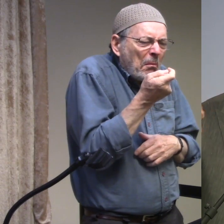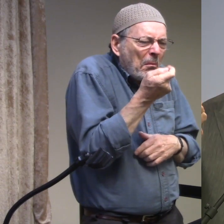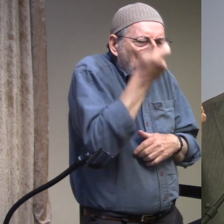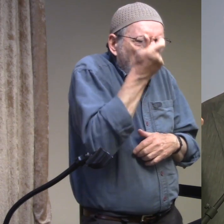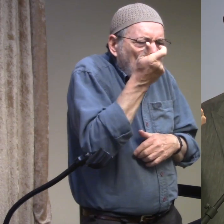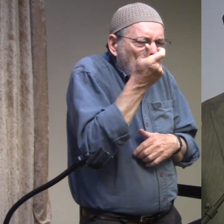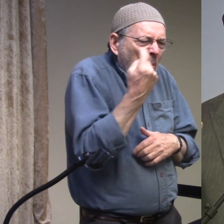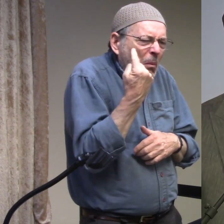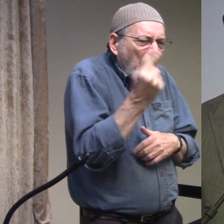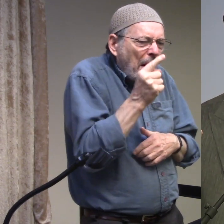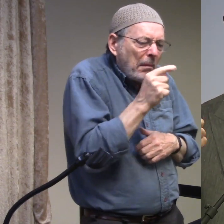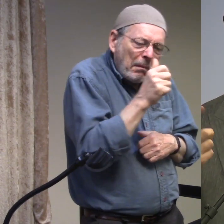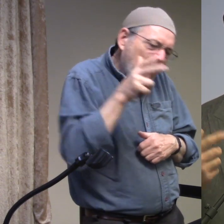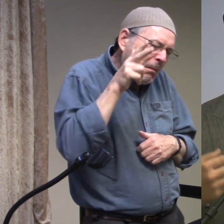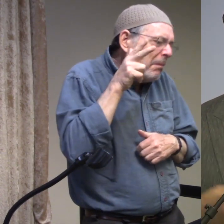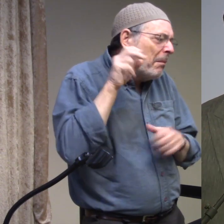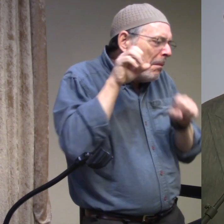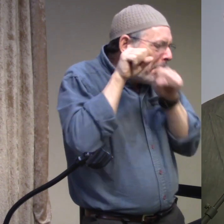mosquito's wing?